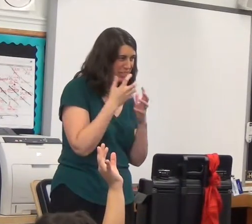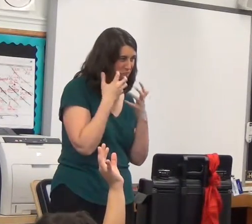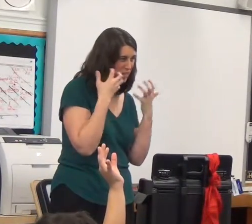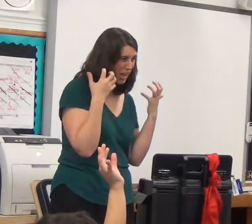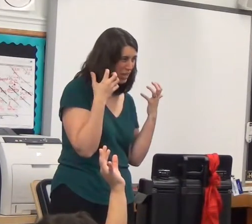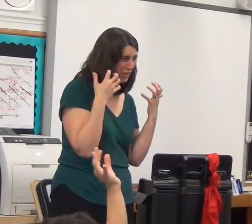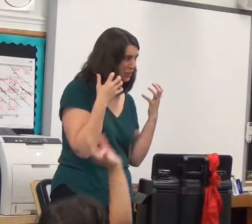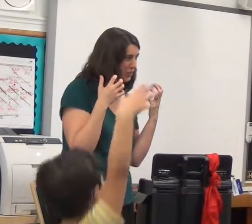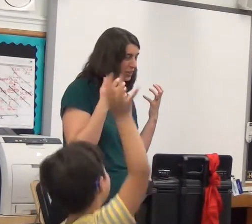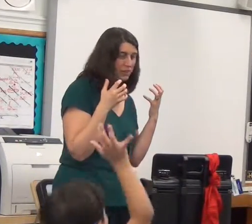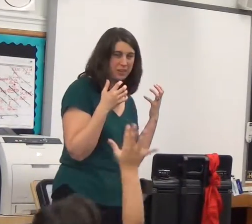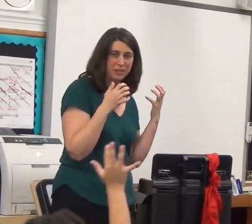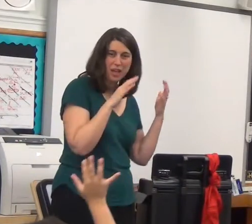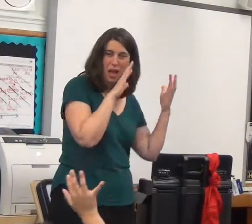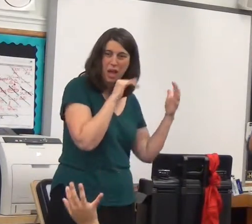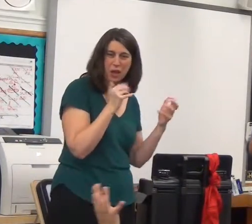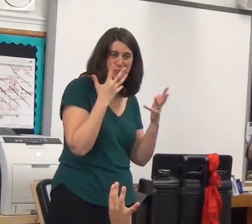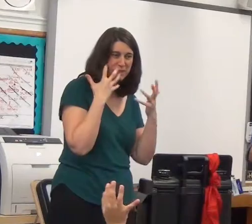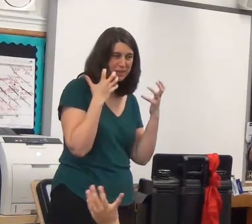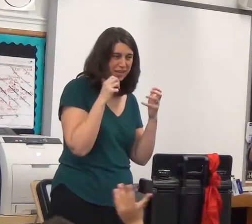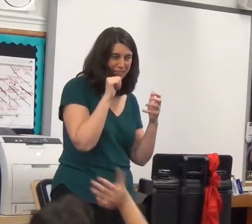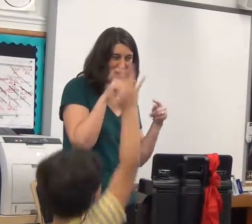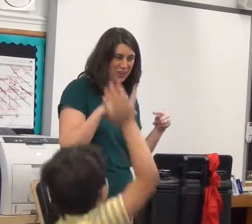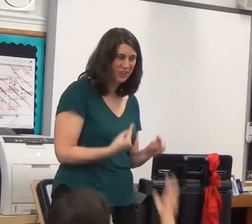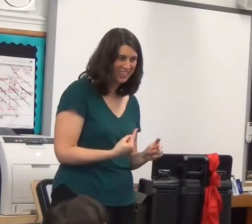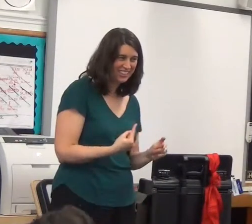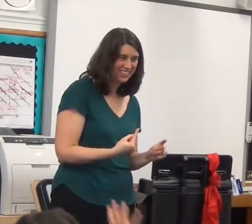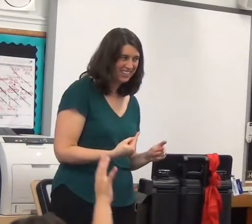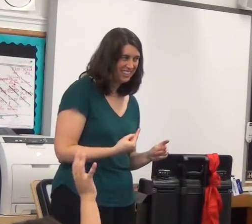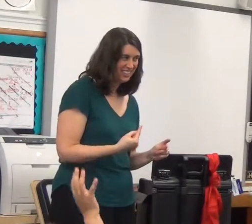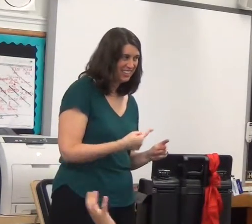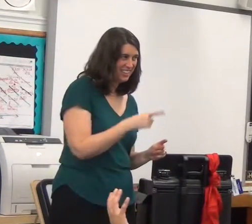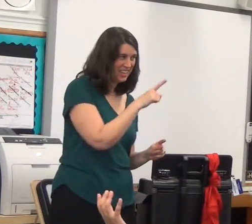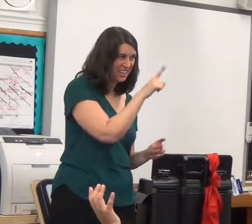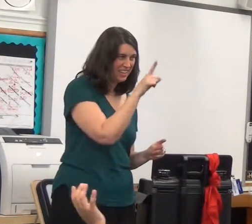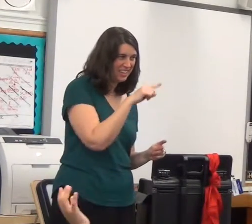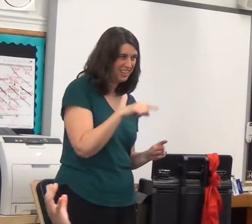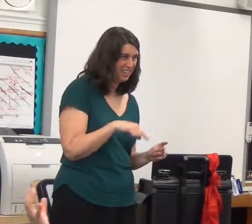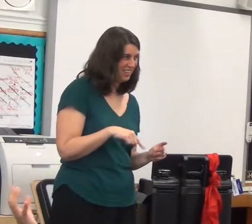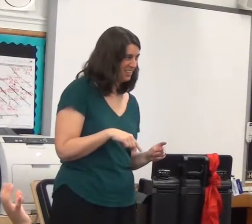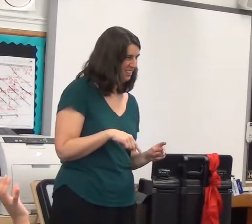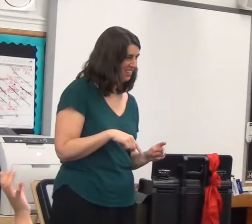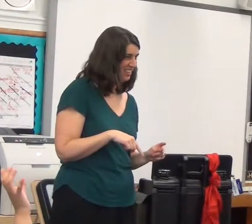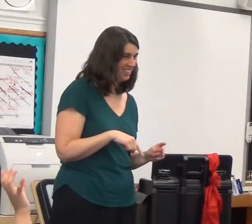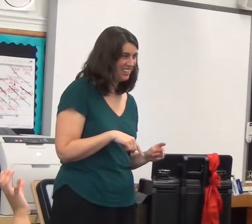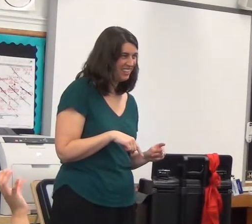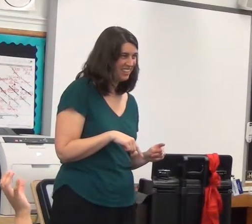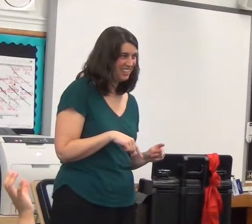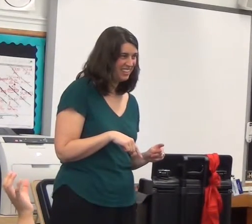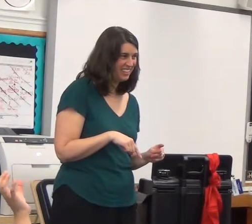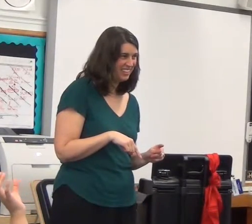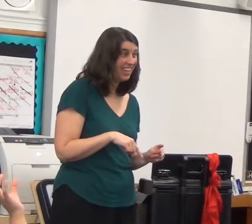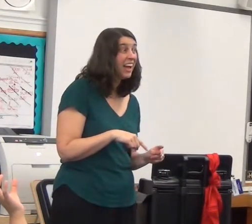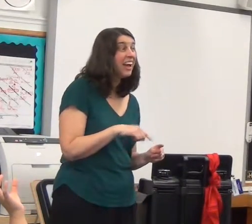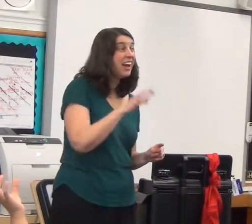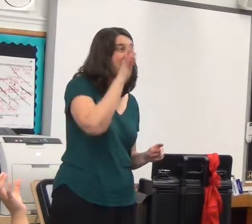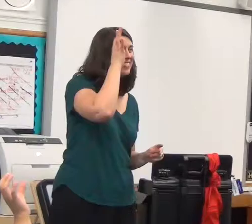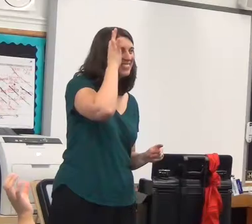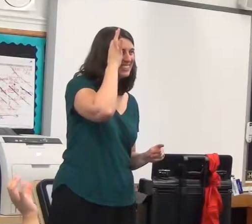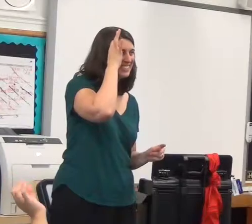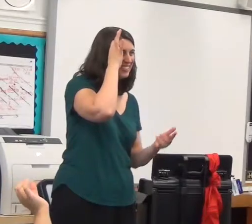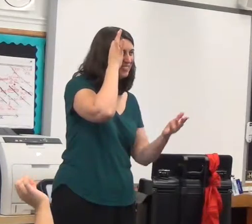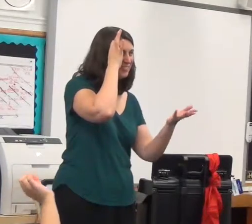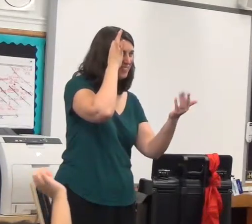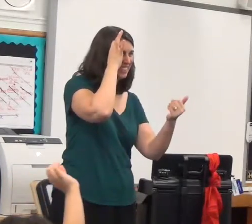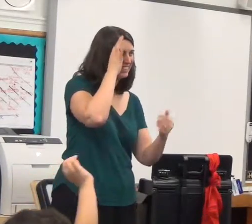toe? I hope the tiger doesn't hurt us. Eeny, meeny, miny, moe. No! Felix! What's your